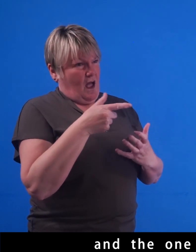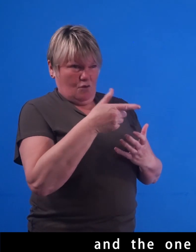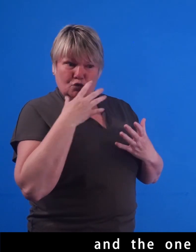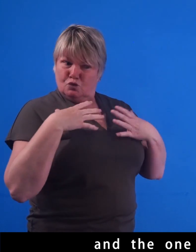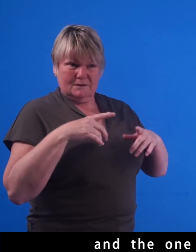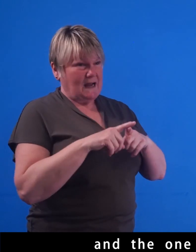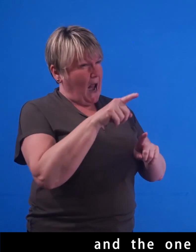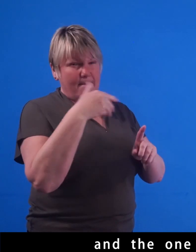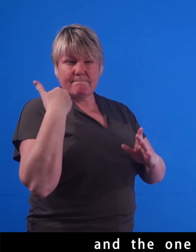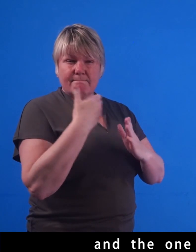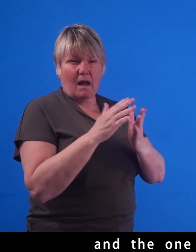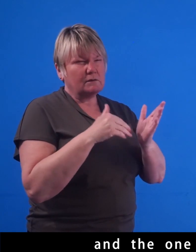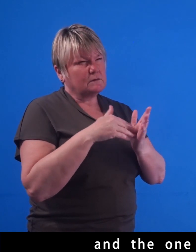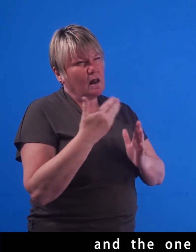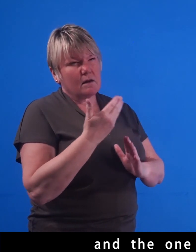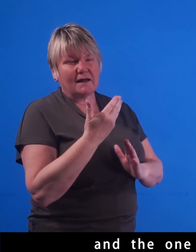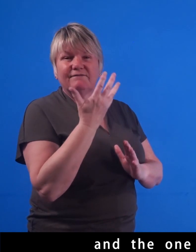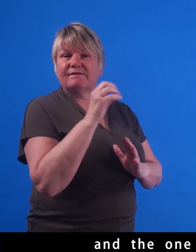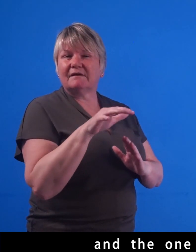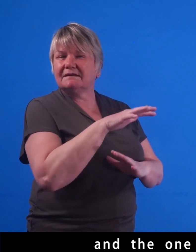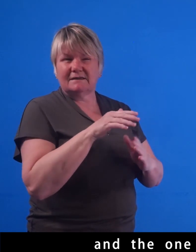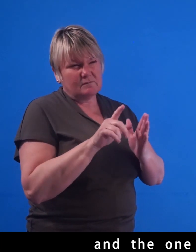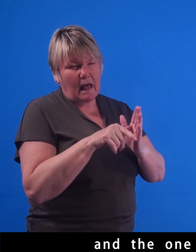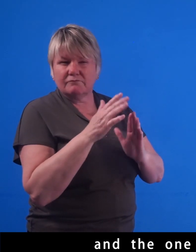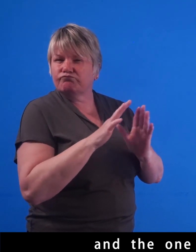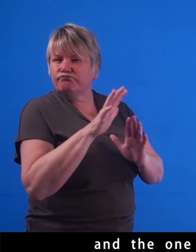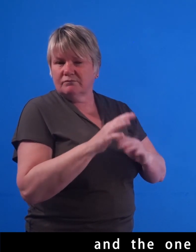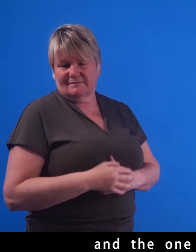display shows how this practice continued into the 1950s.